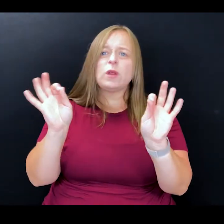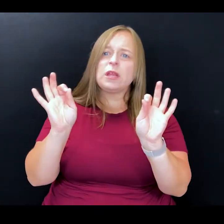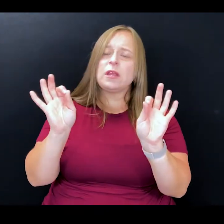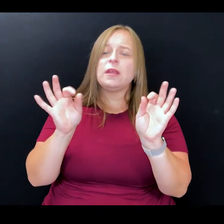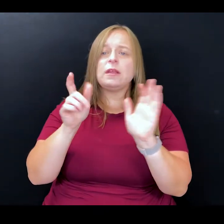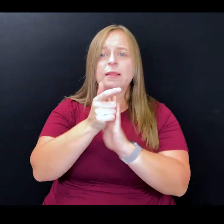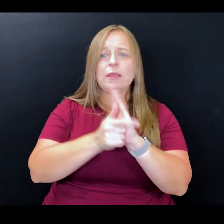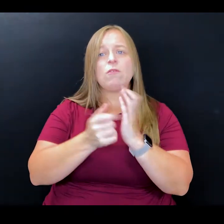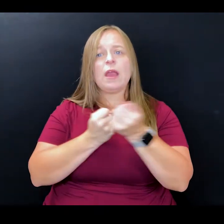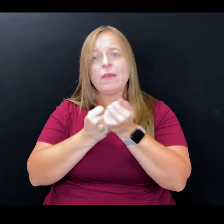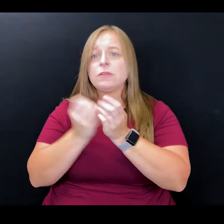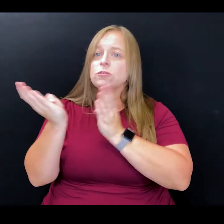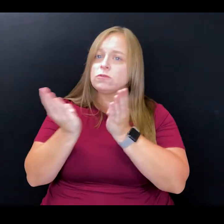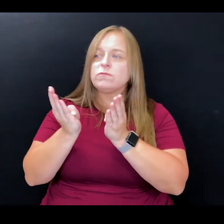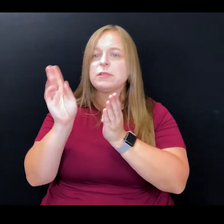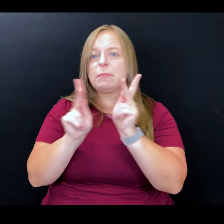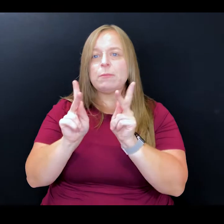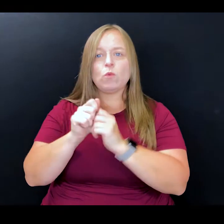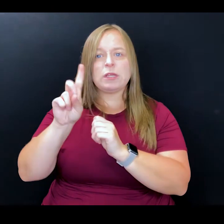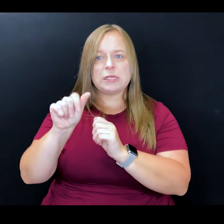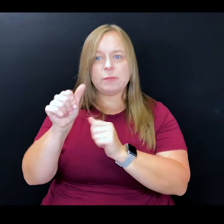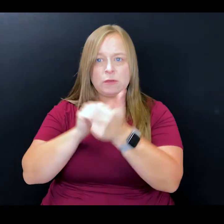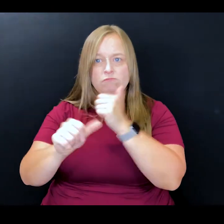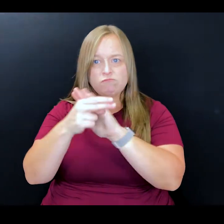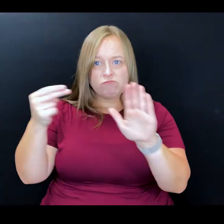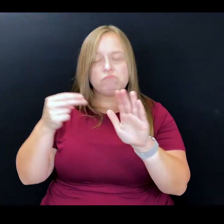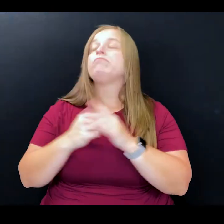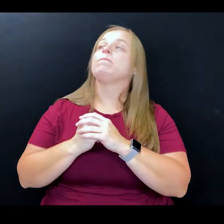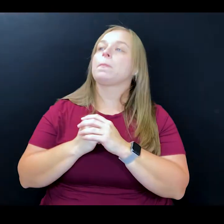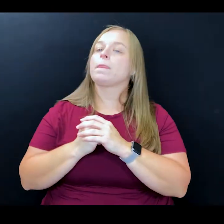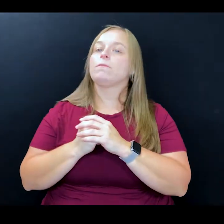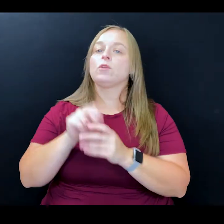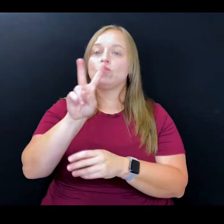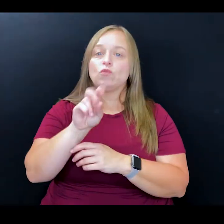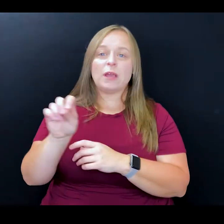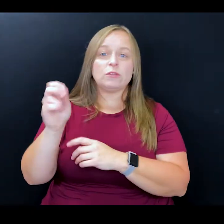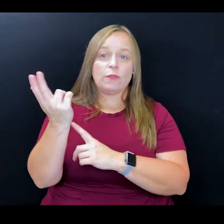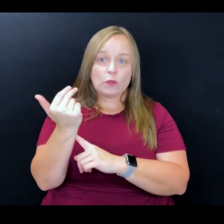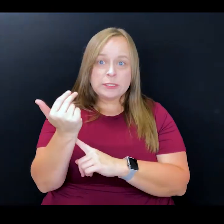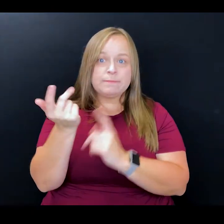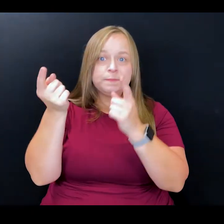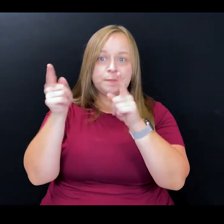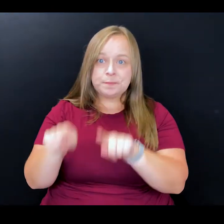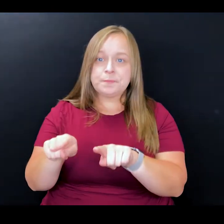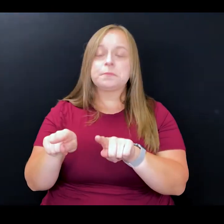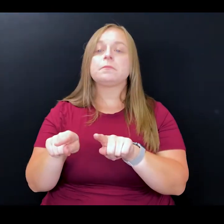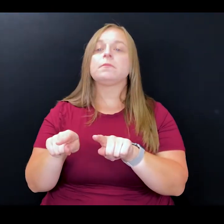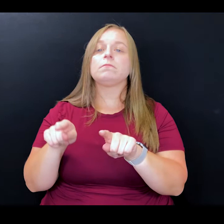legal and advocacy services to people with disabilities. In